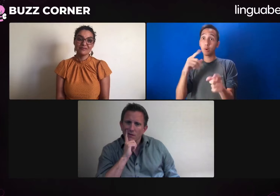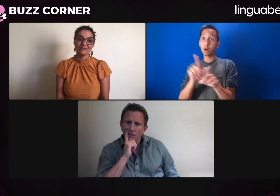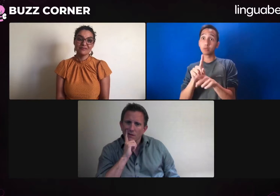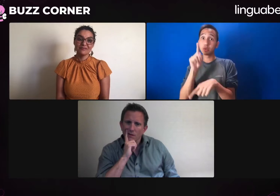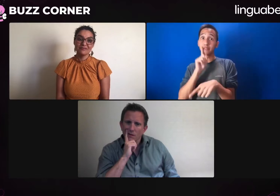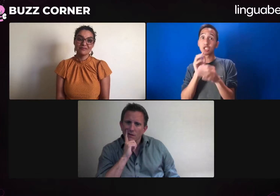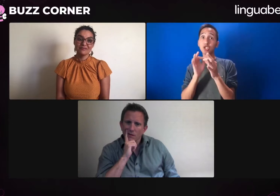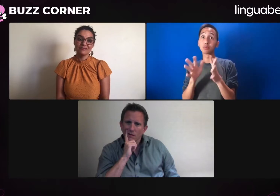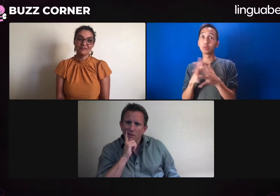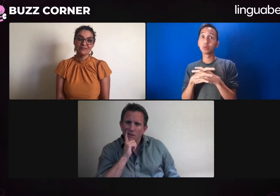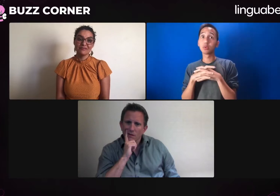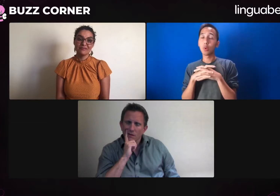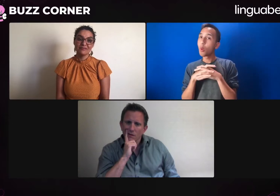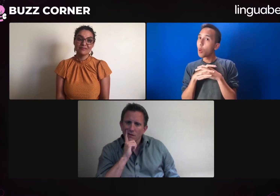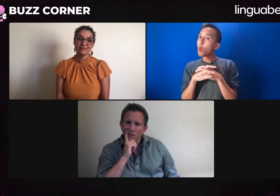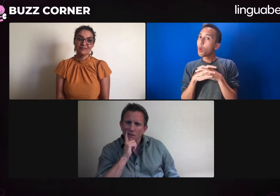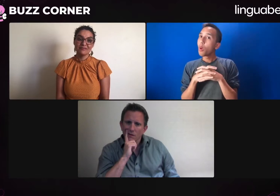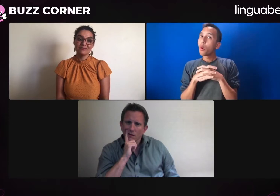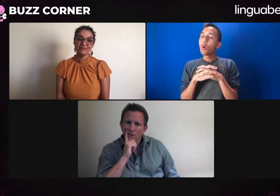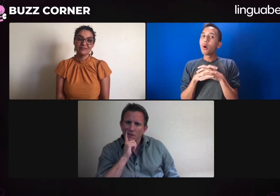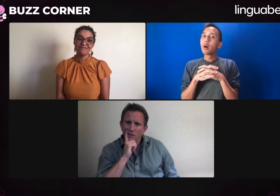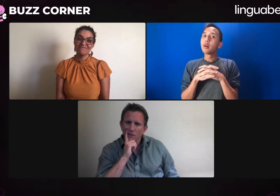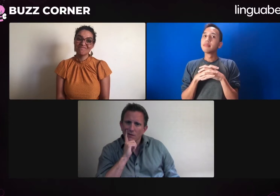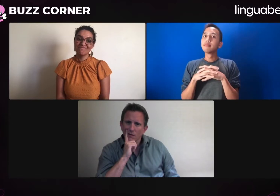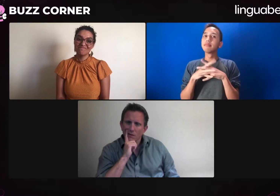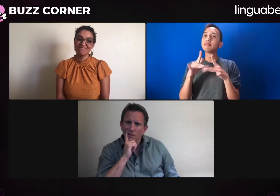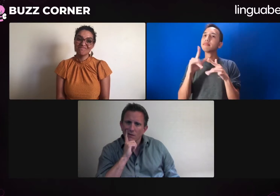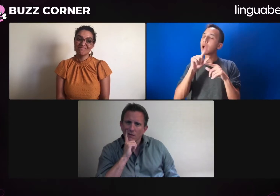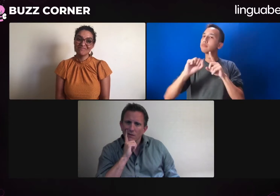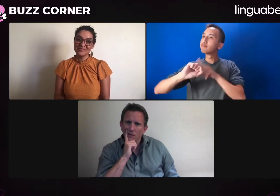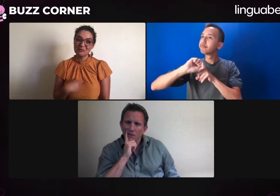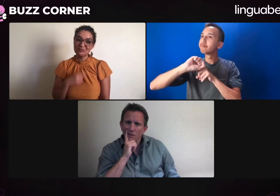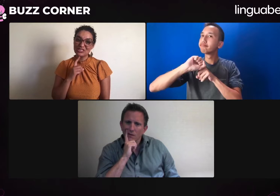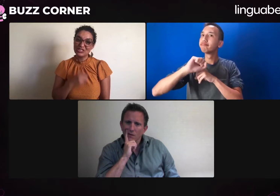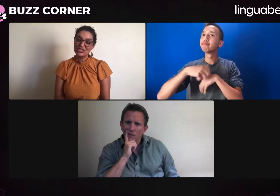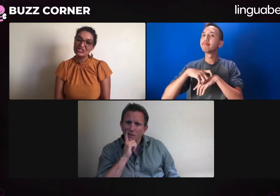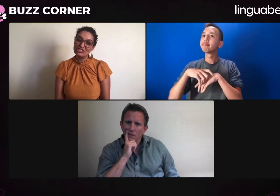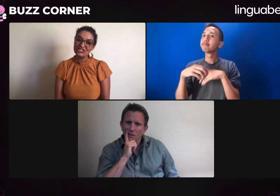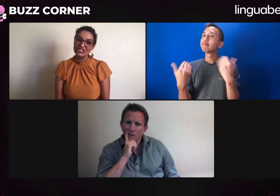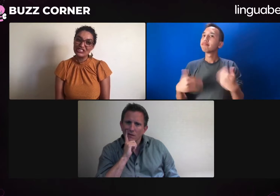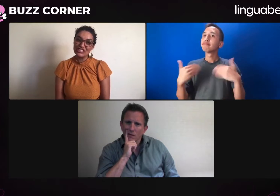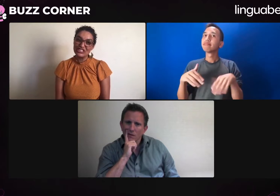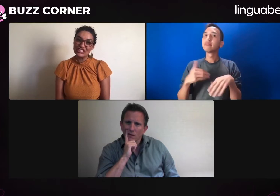this talk of audism, now my experience as a deaf interpreter,